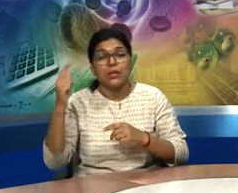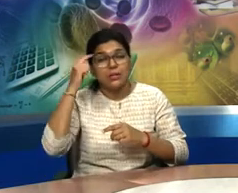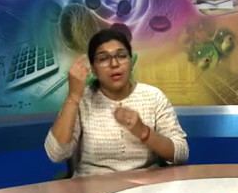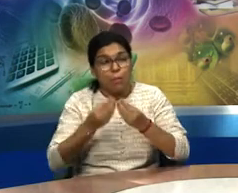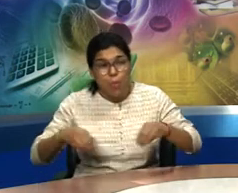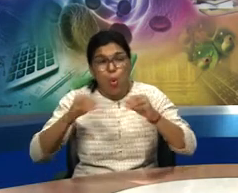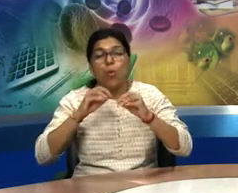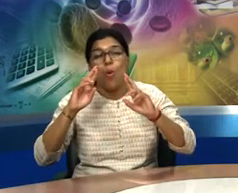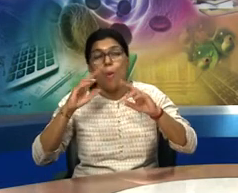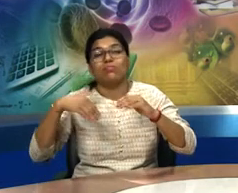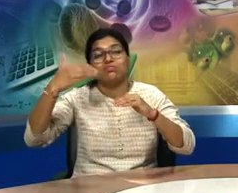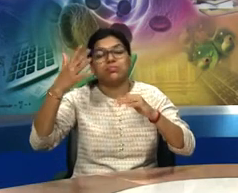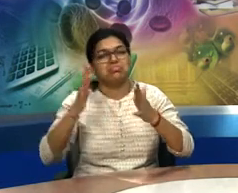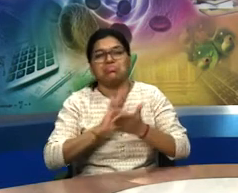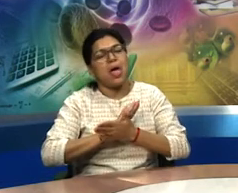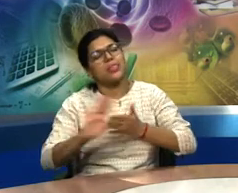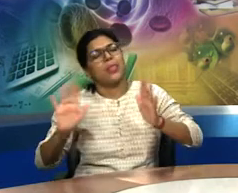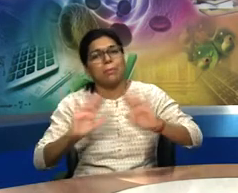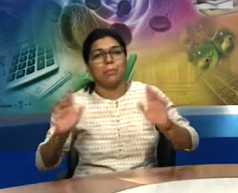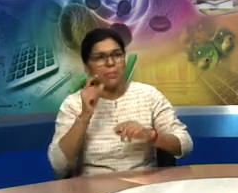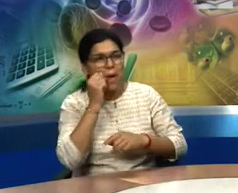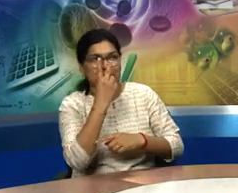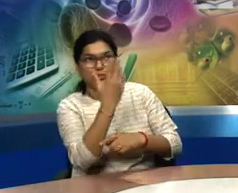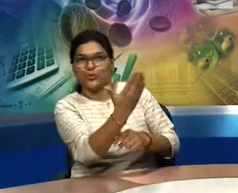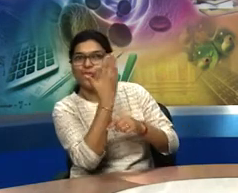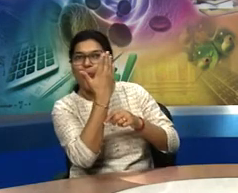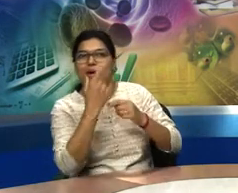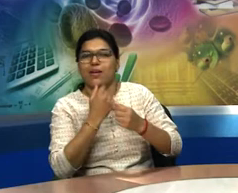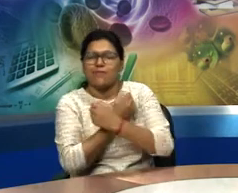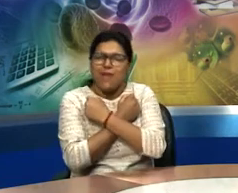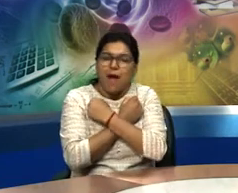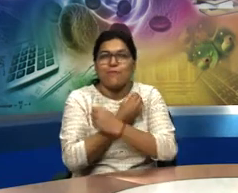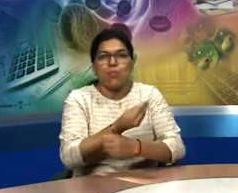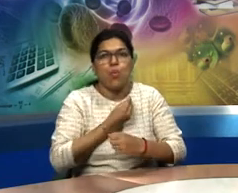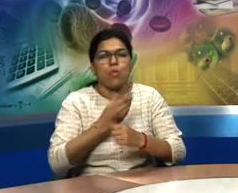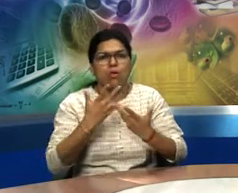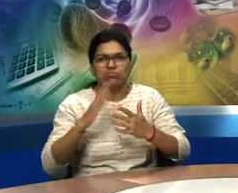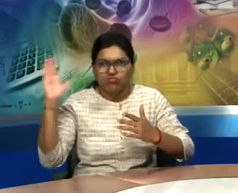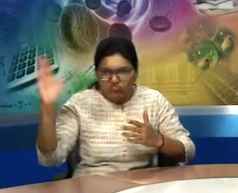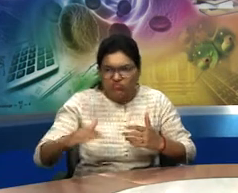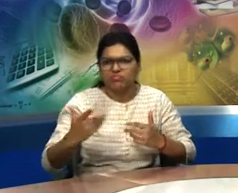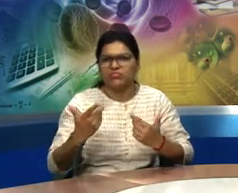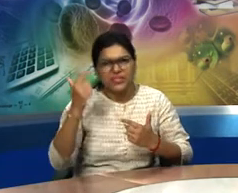Gandhiji also could read it in nothing more than a father's love.